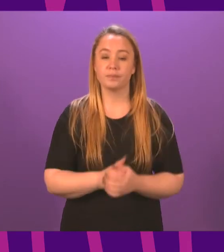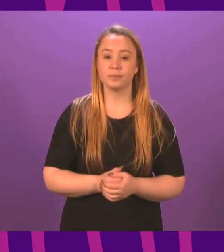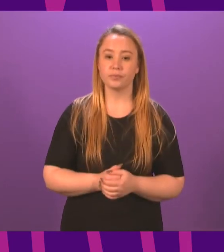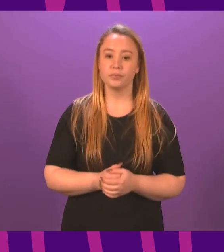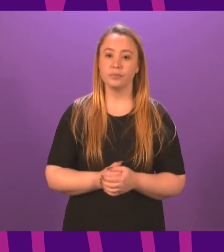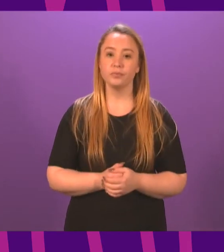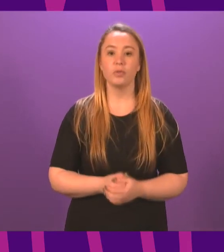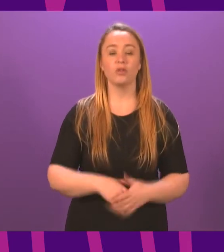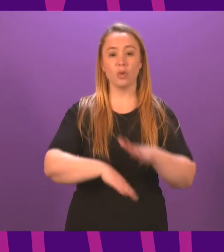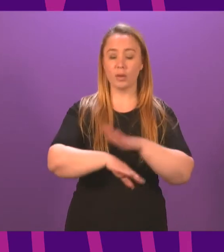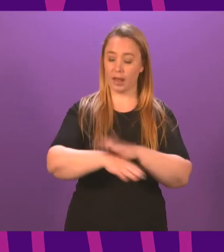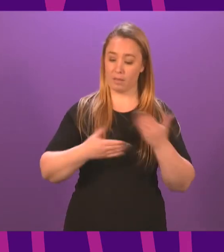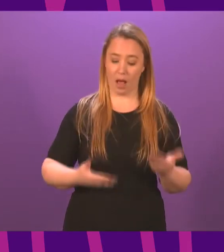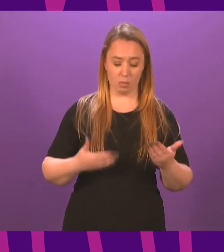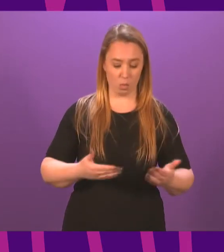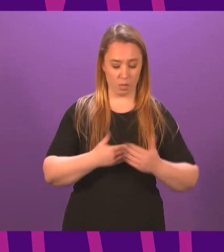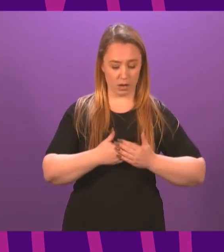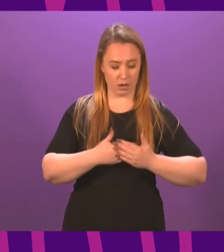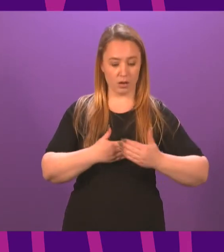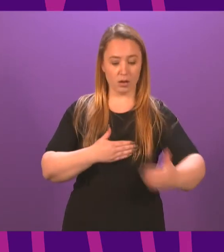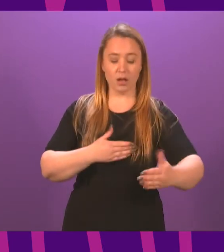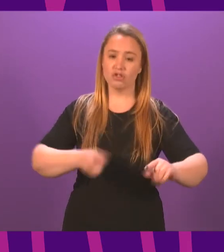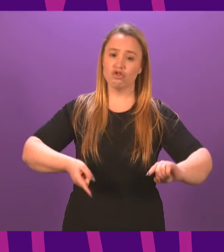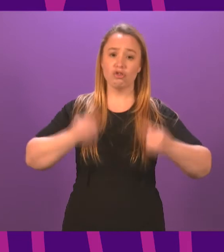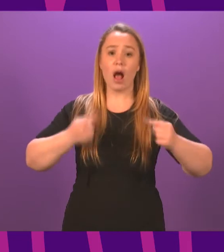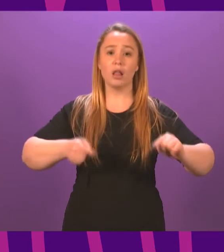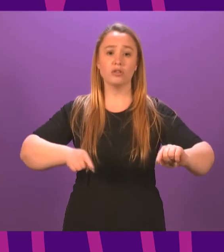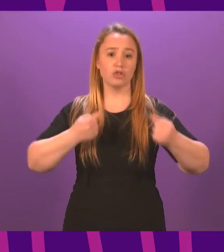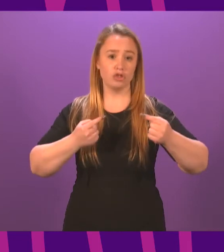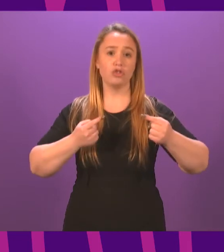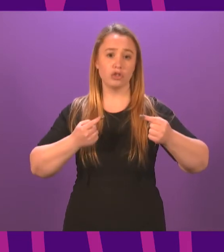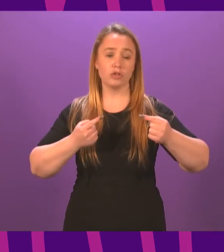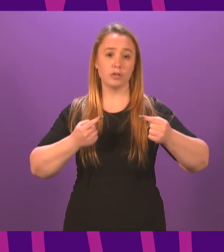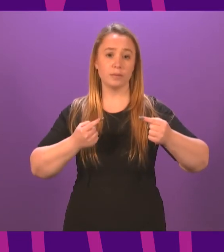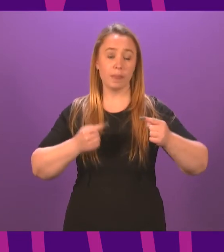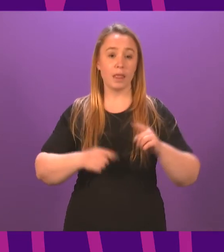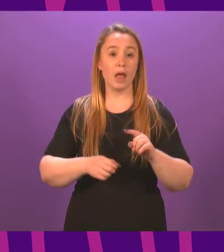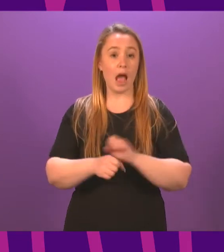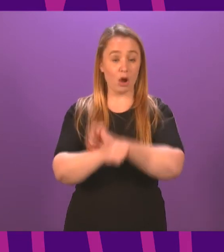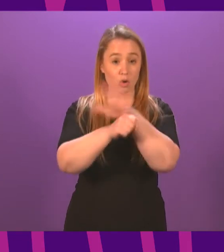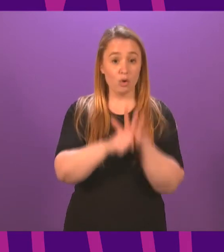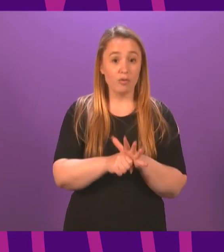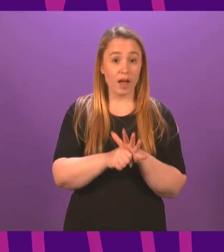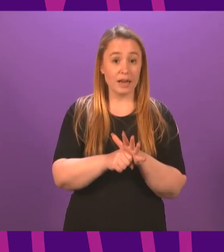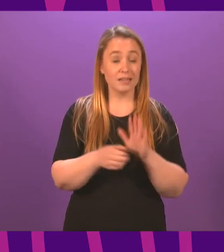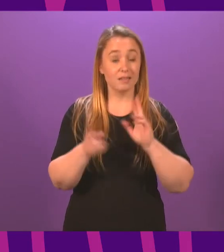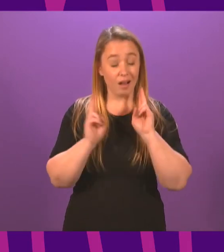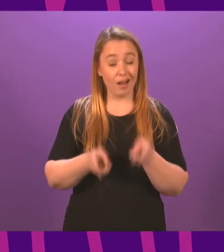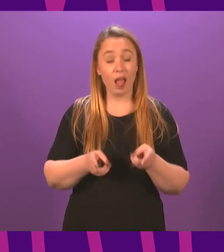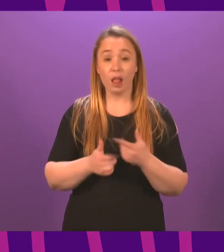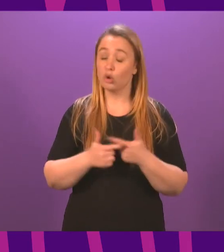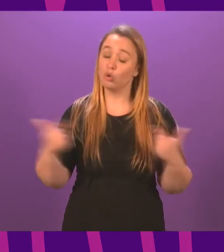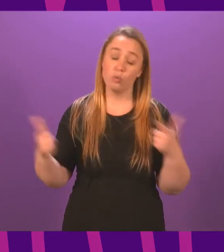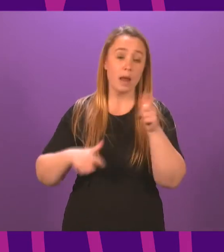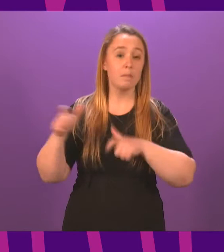a challenging period ahead, we should remember that although this virus is still claiming too many lives,